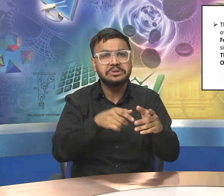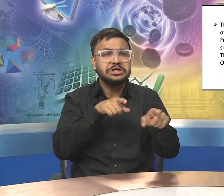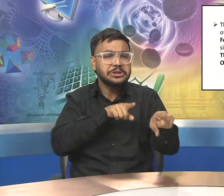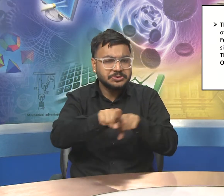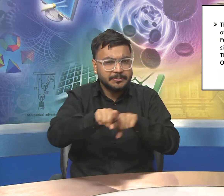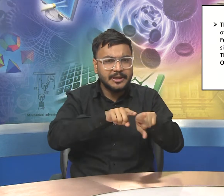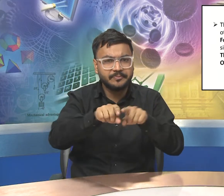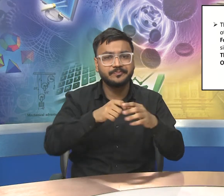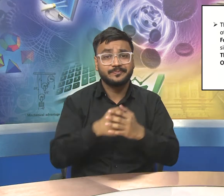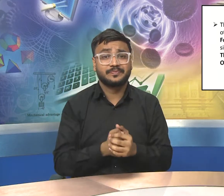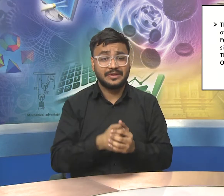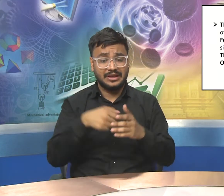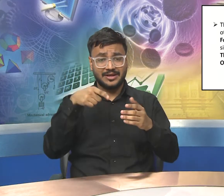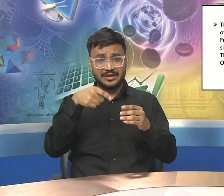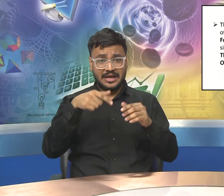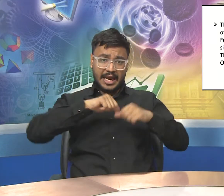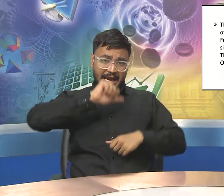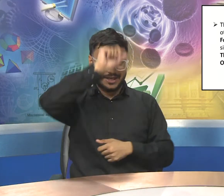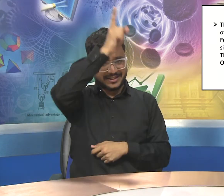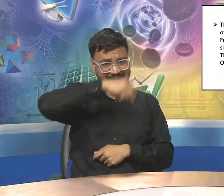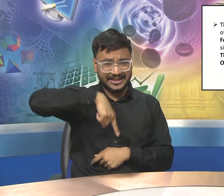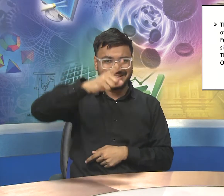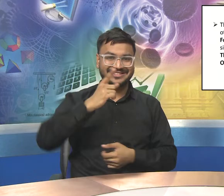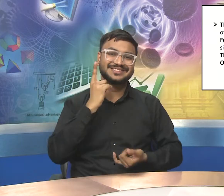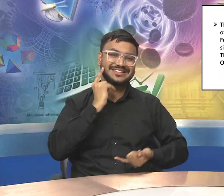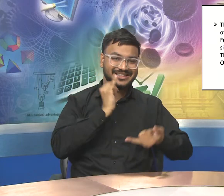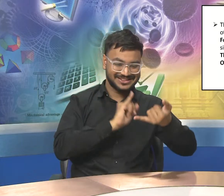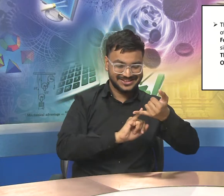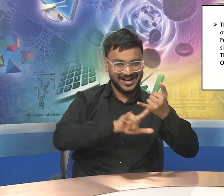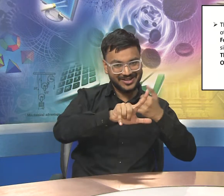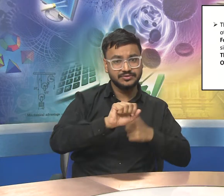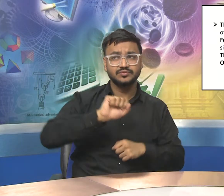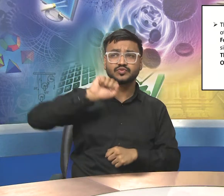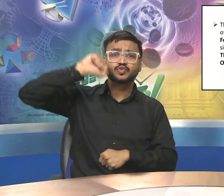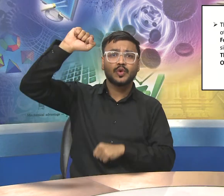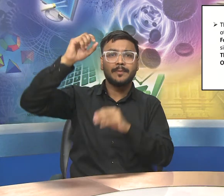but that is natural influence.